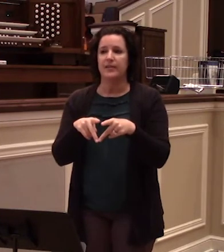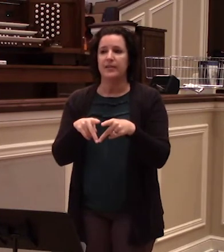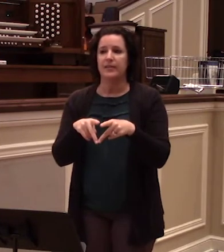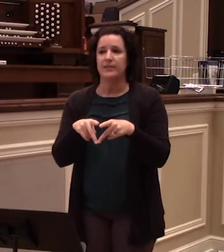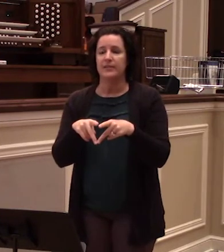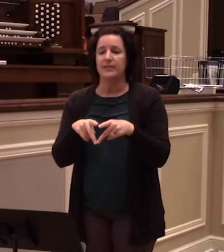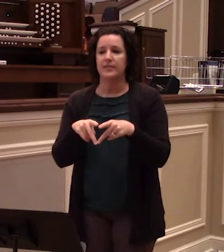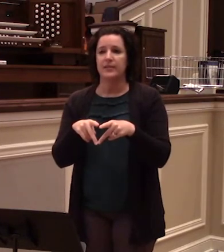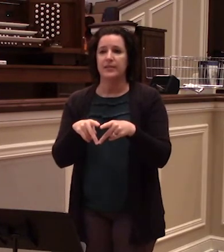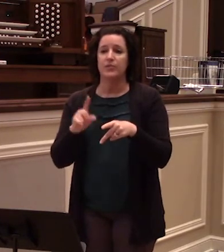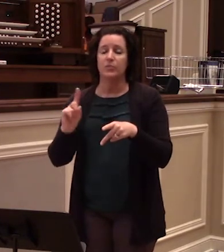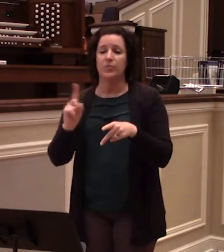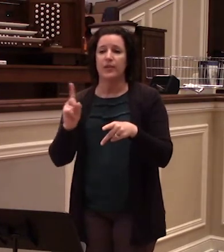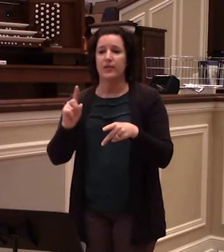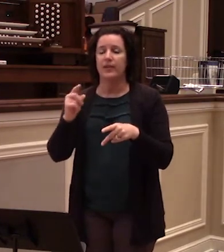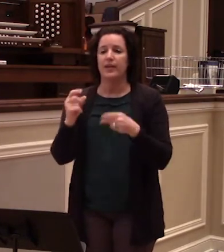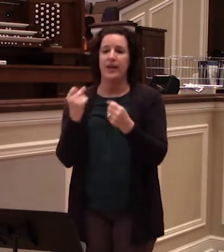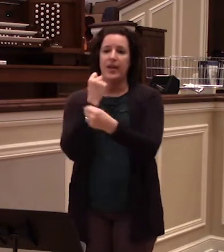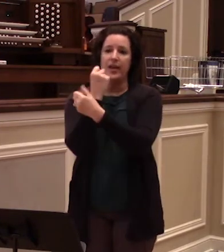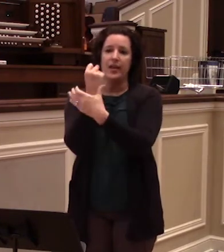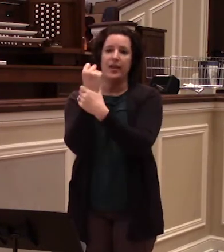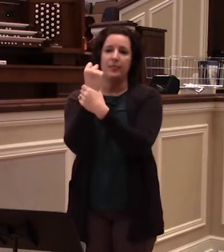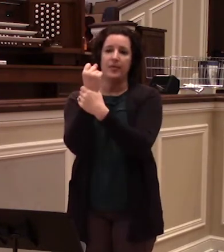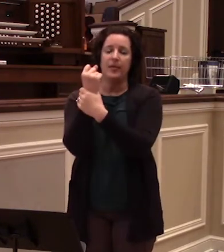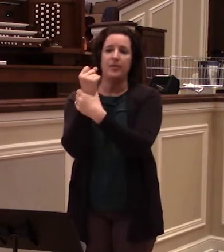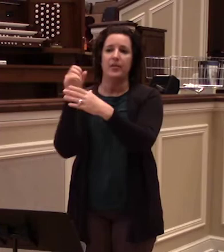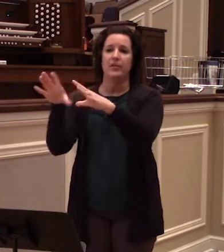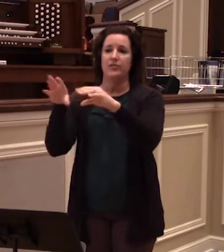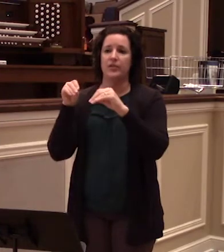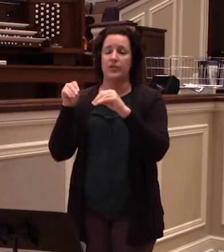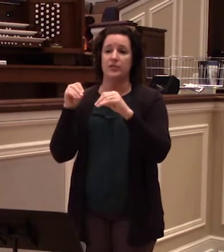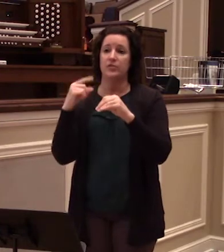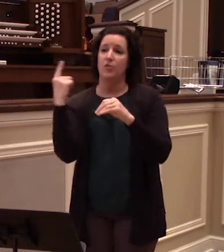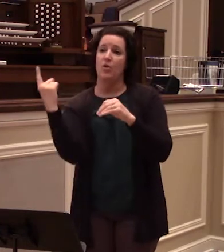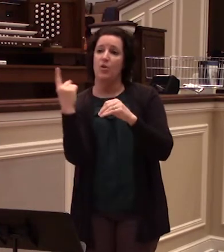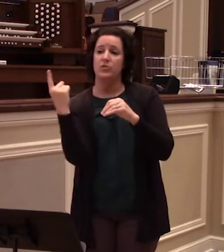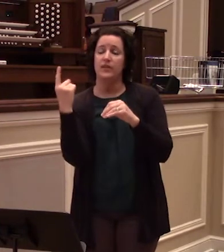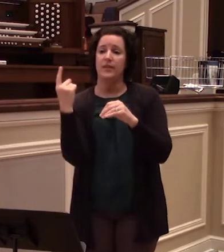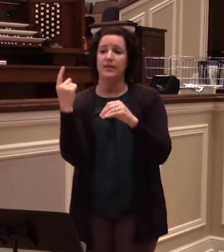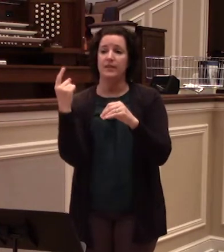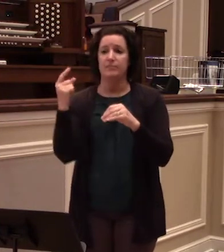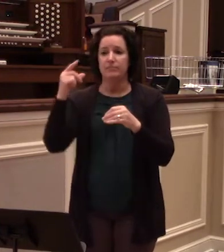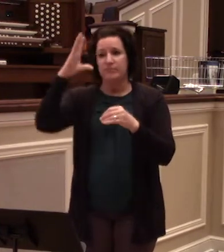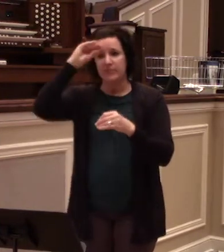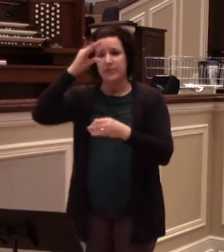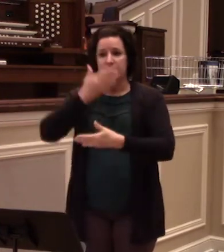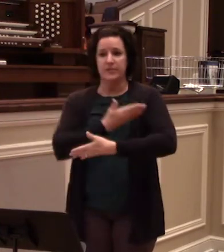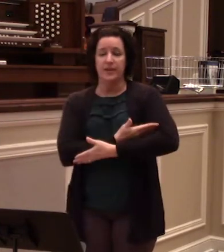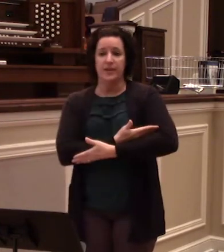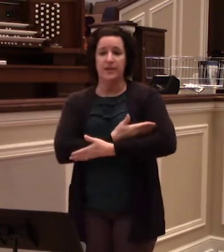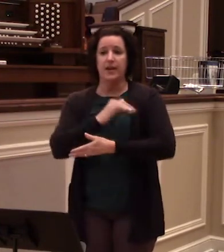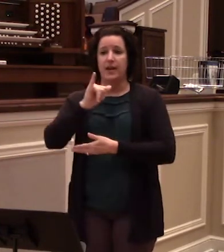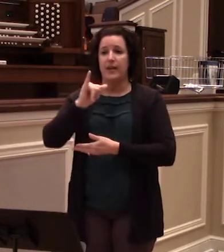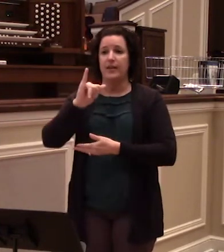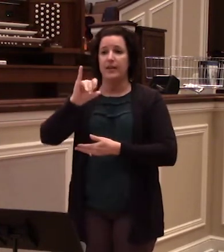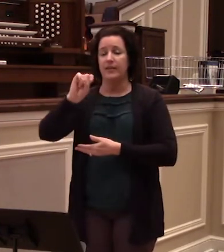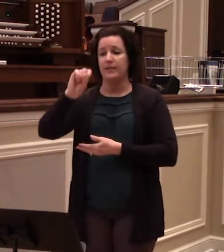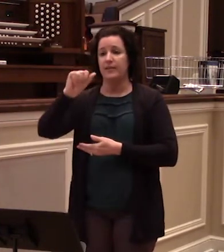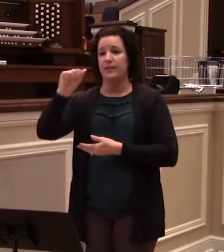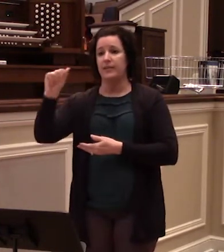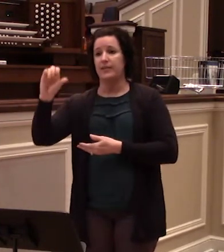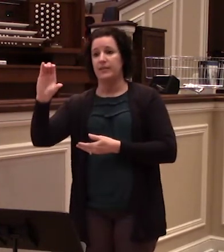only son, Isaac, to sacrifice him. And then there was a ram provided. There was redemption,